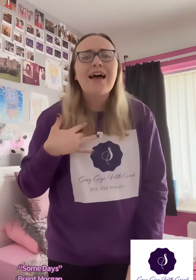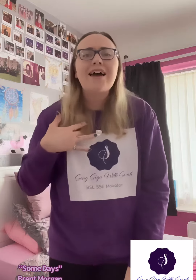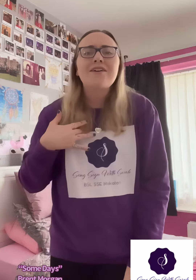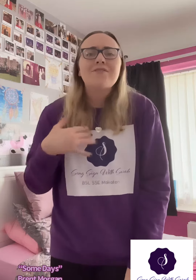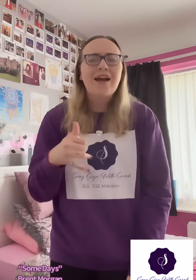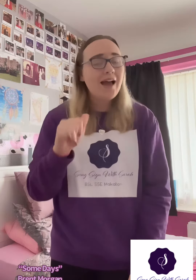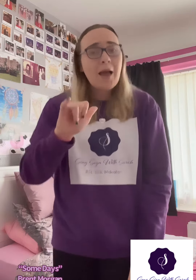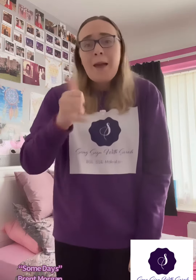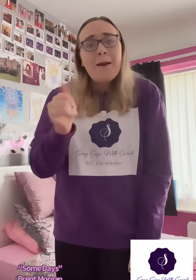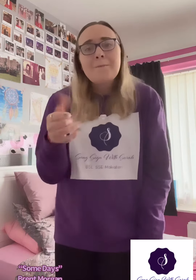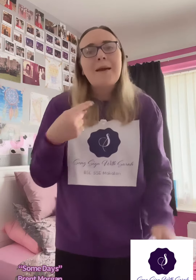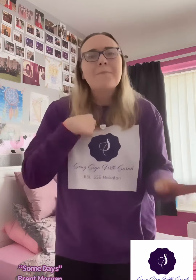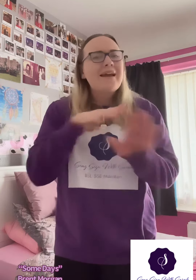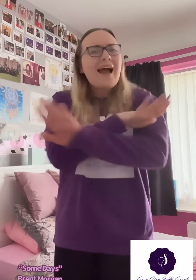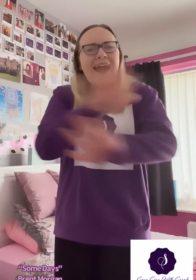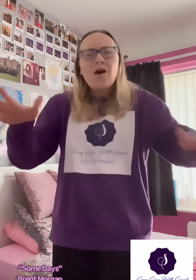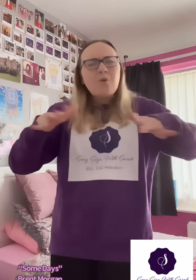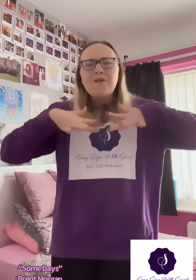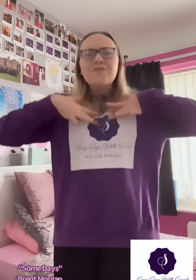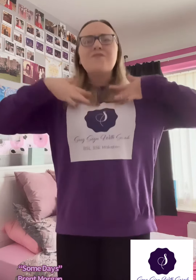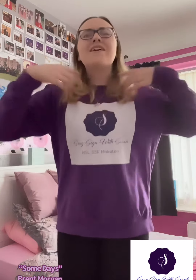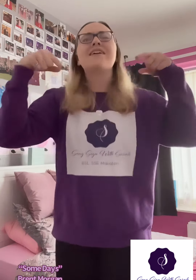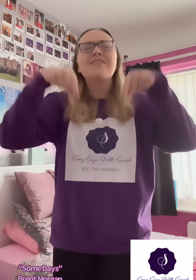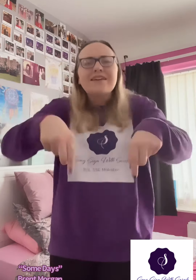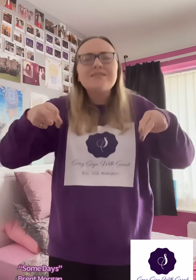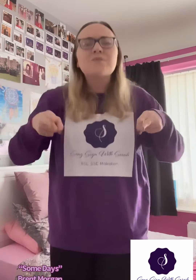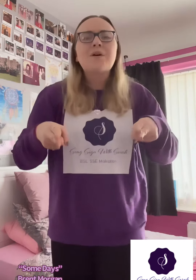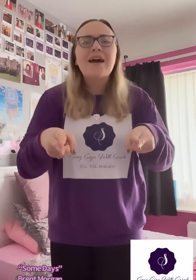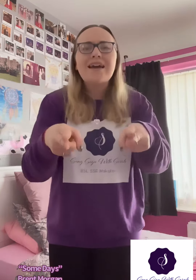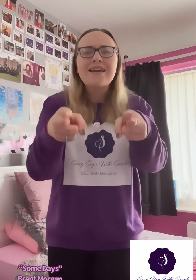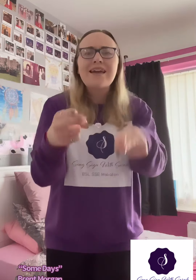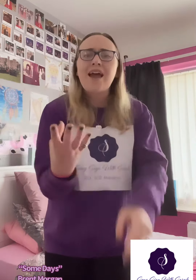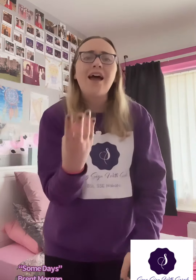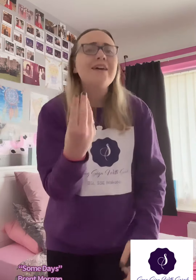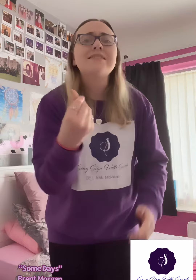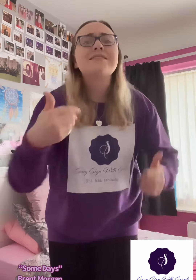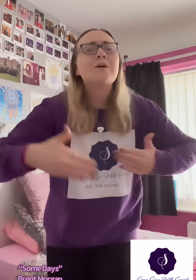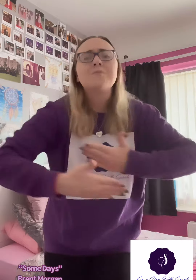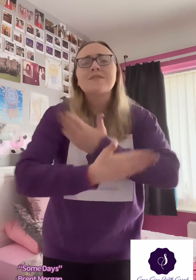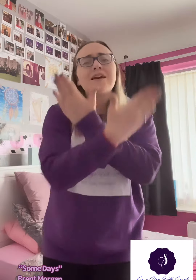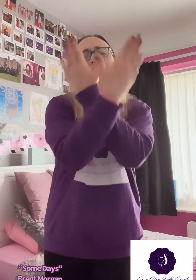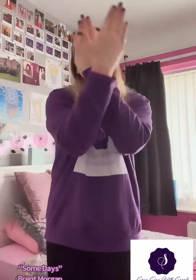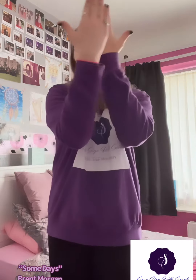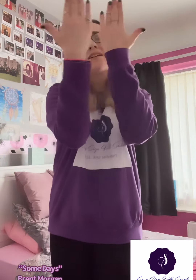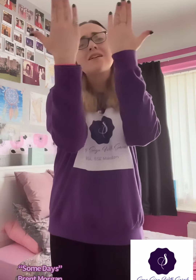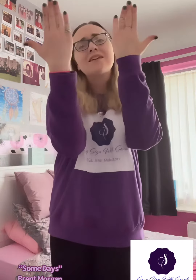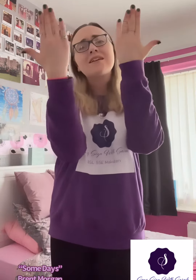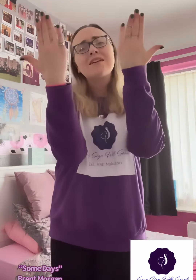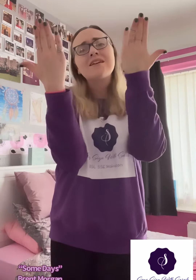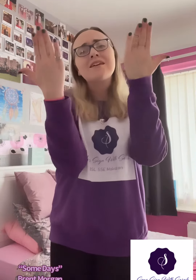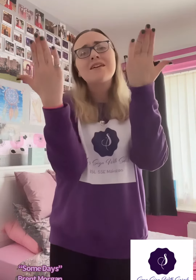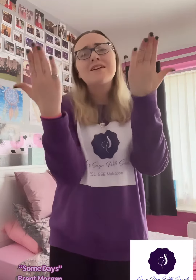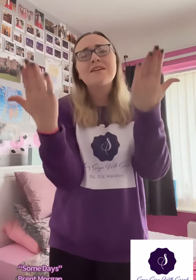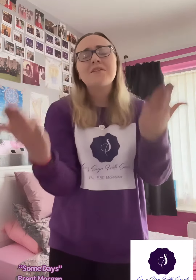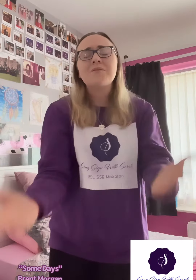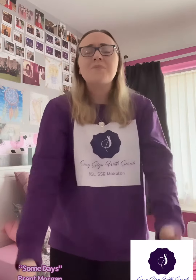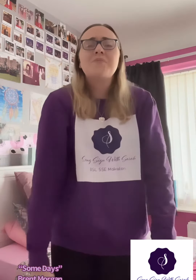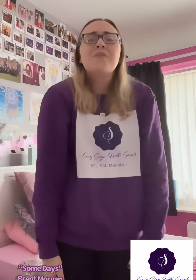ordinary life. Maybe I won't feel this way someday.